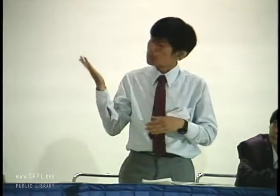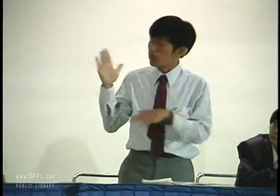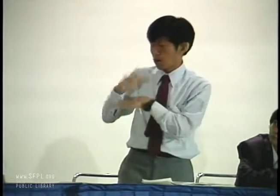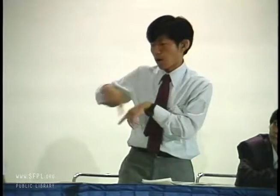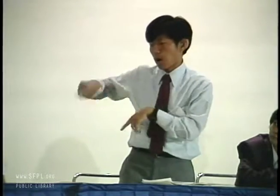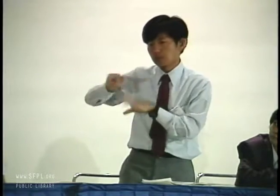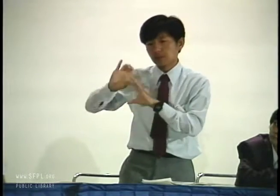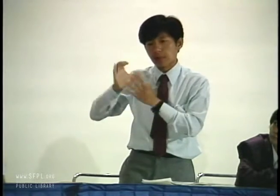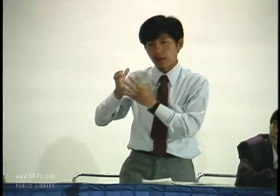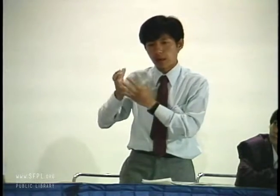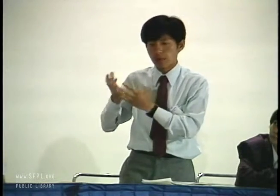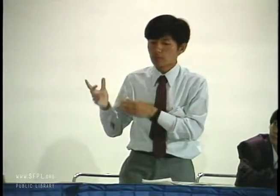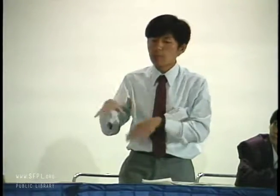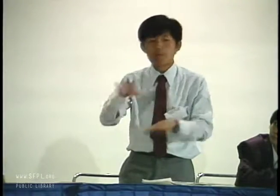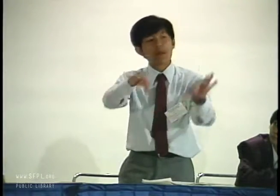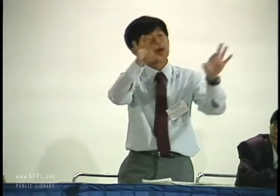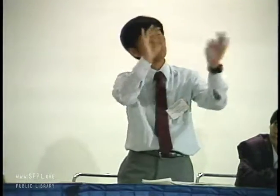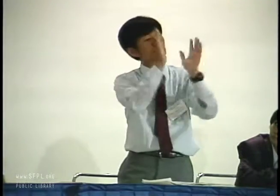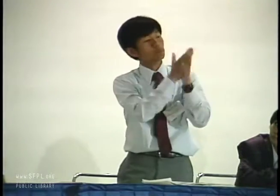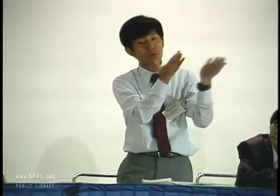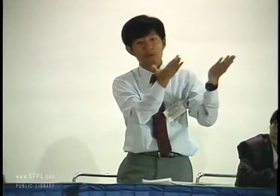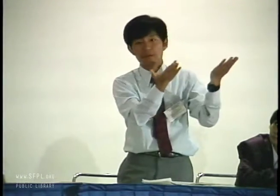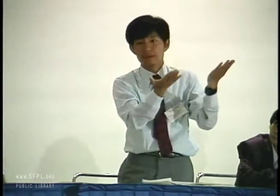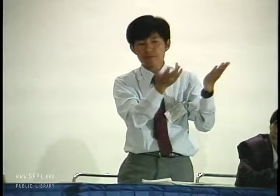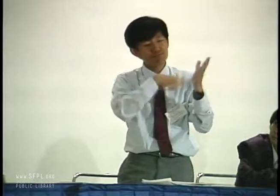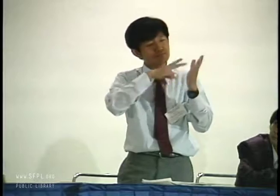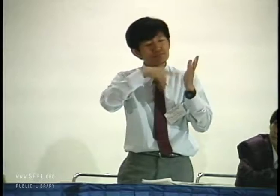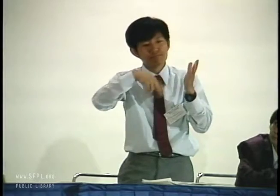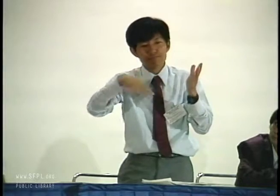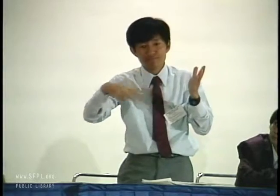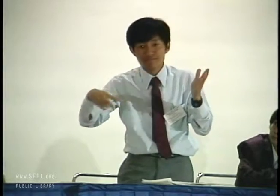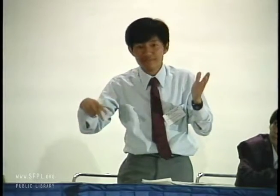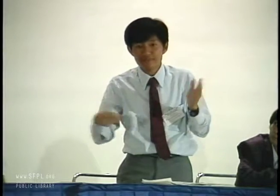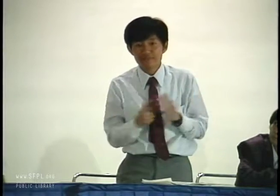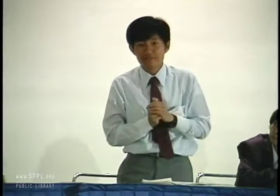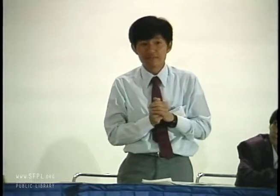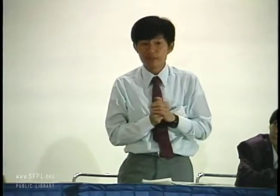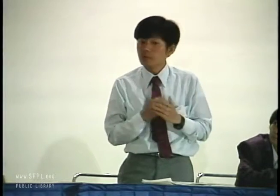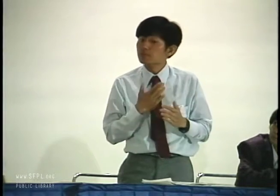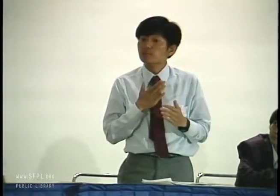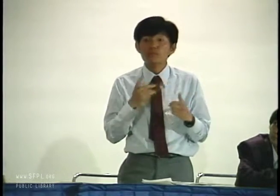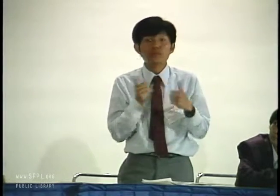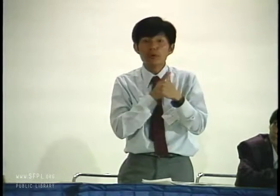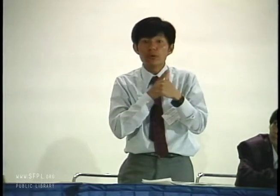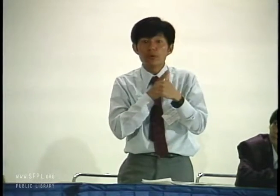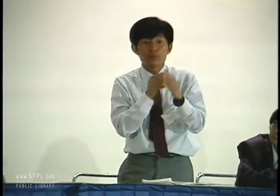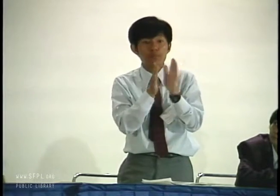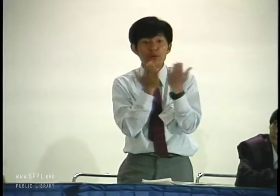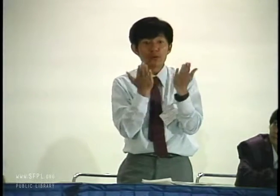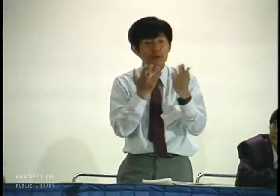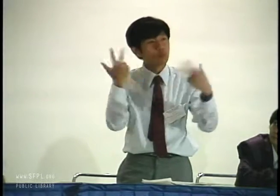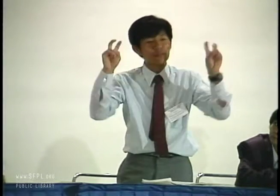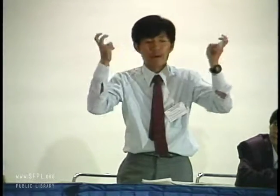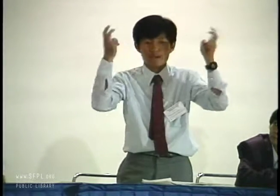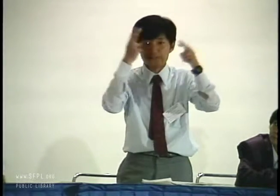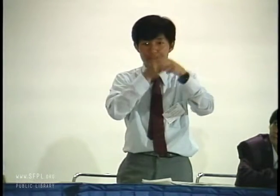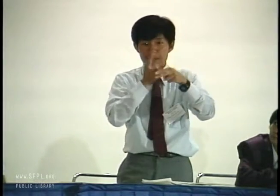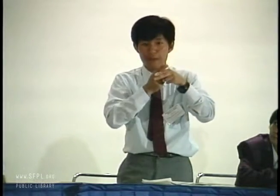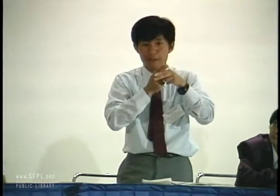My teachers would call me over. You know, I would perhaps pick up a book and try and look at it. But the first book